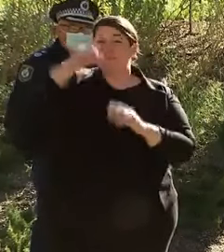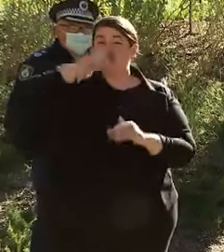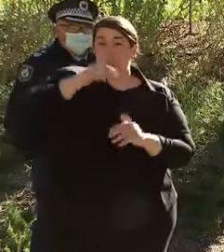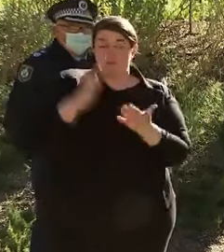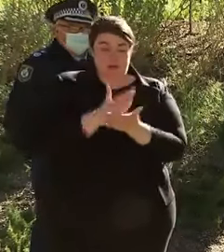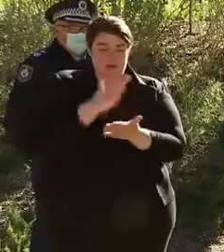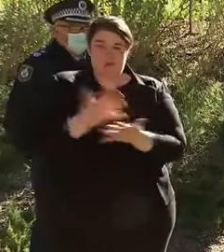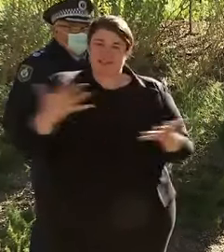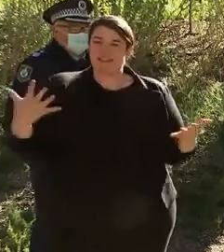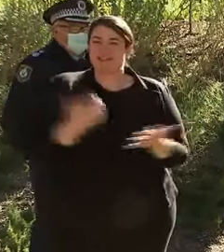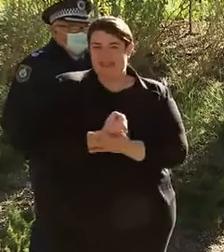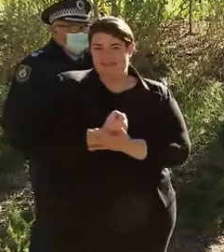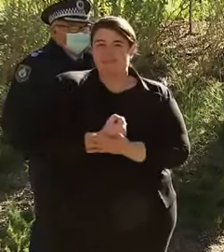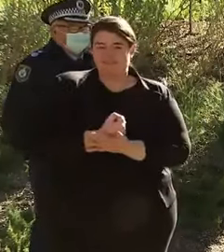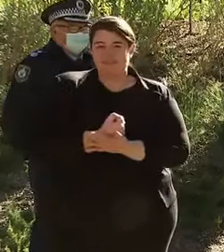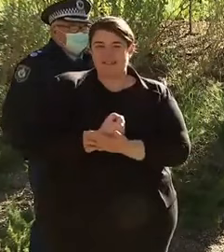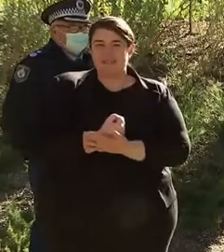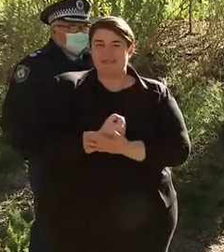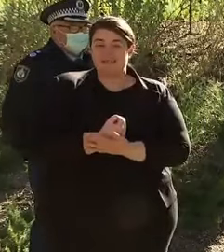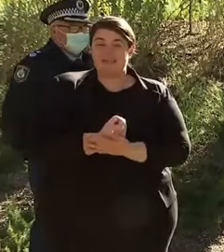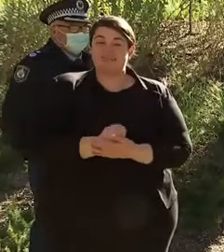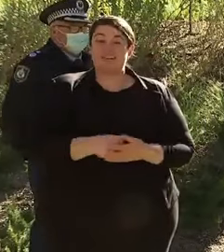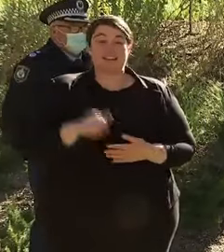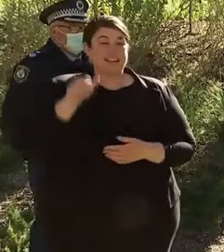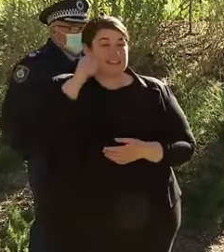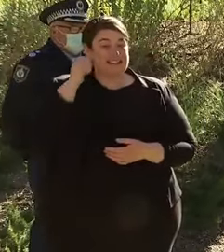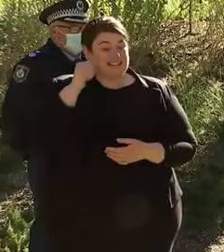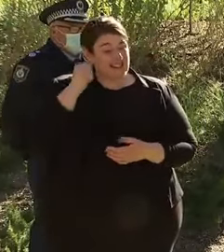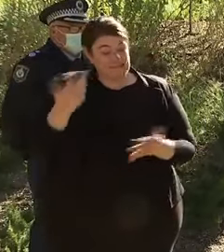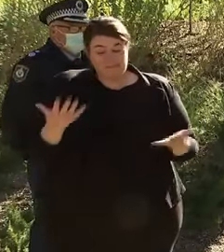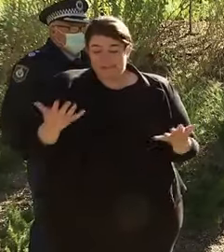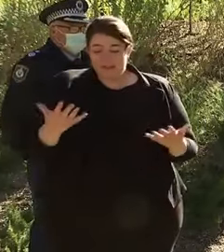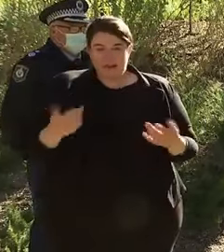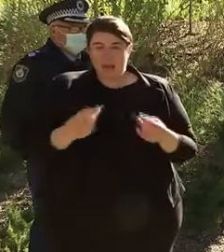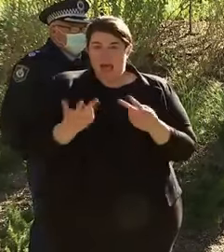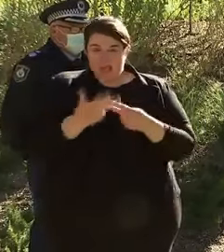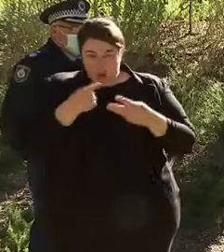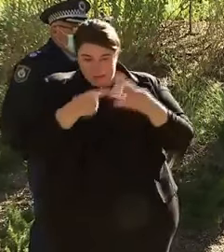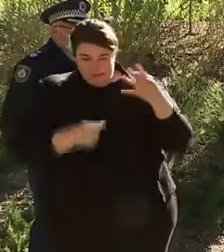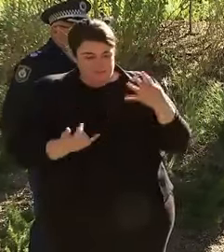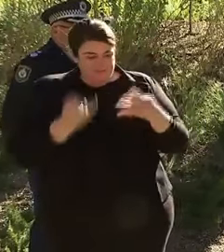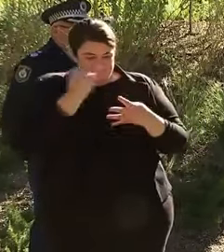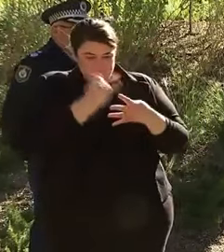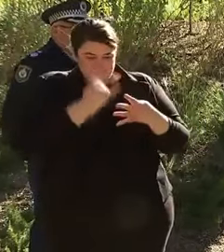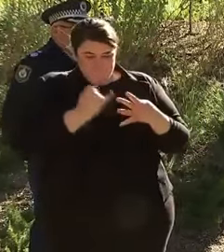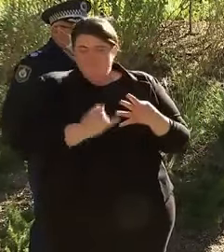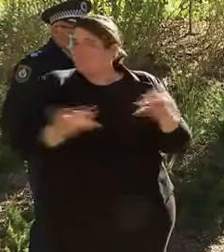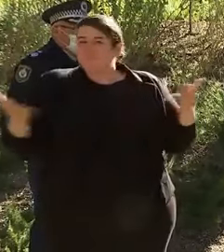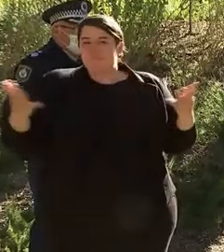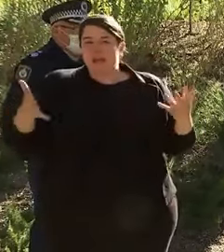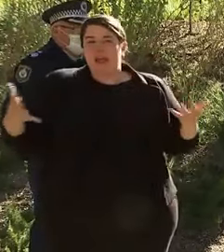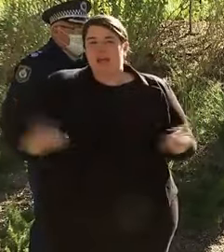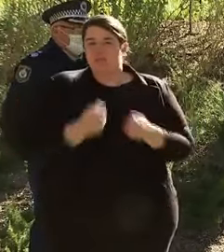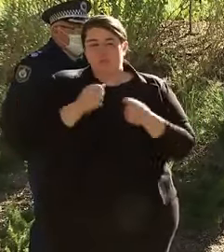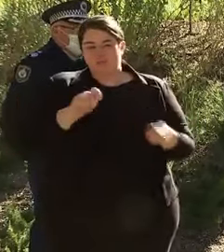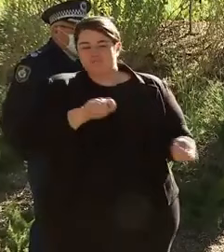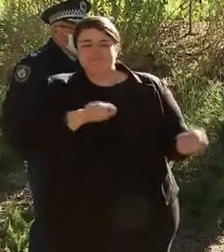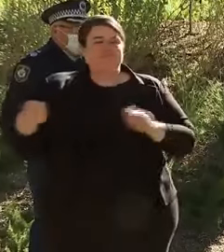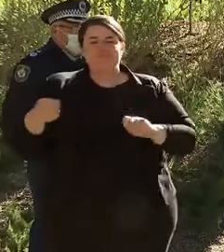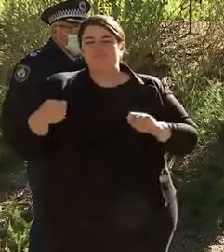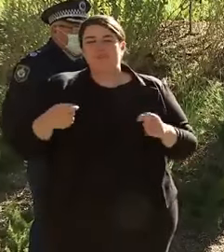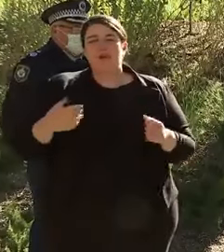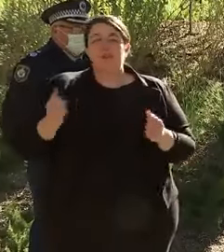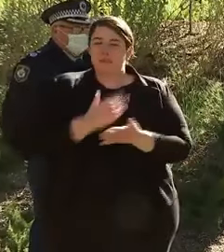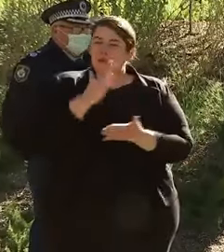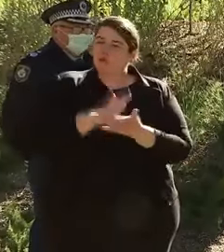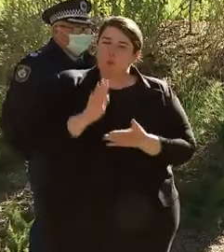putting burdens on them unless we absolutely had to. Yesterday was a day where we had no other alternative, we had to. And that's a decision we take to keep